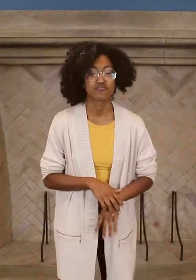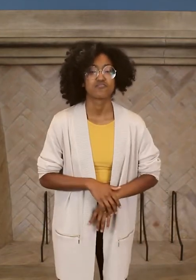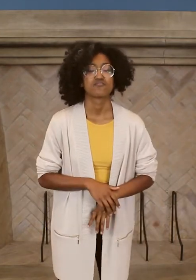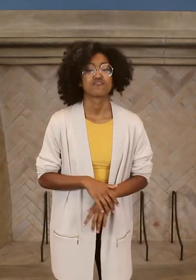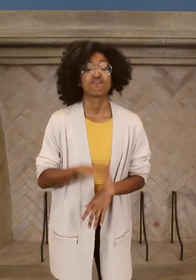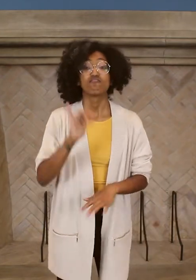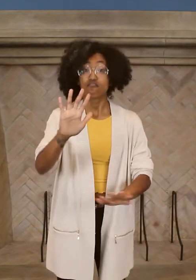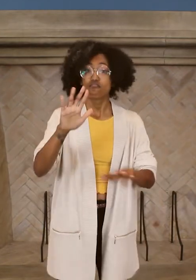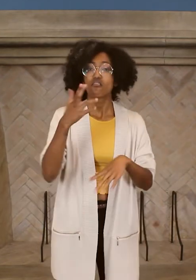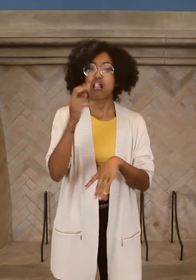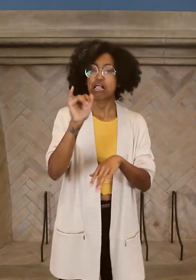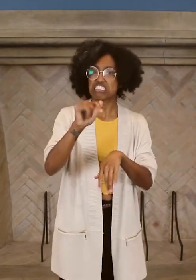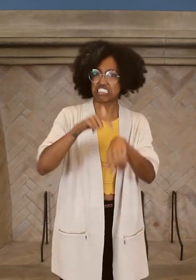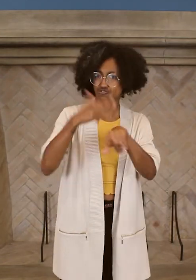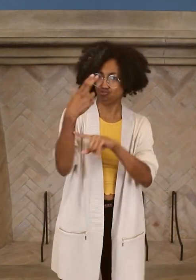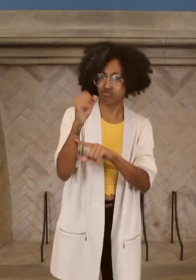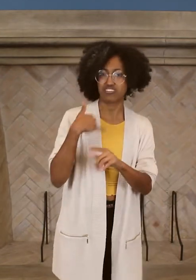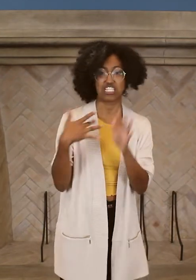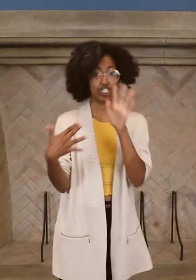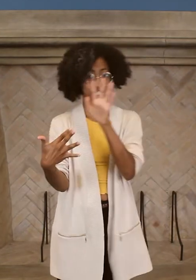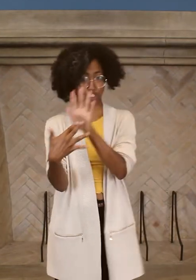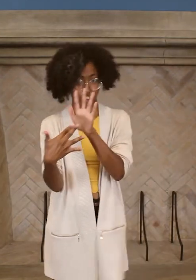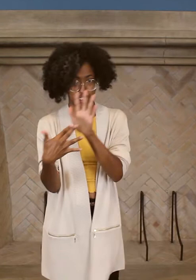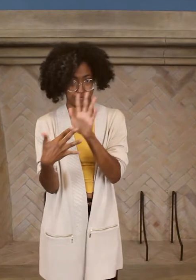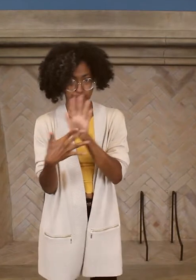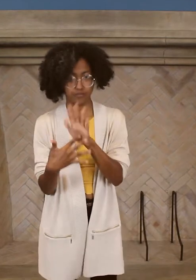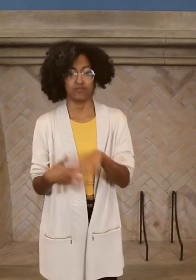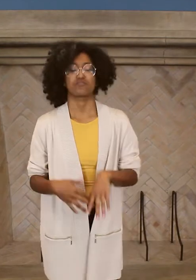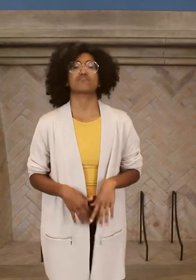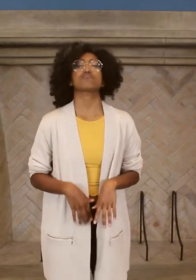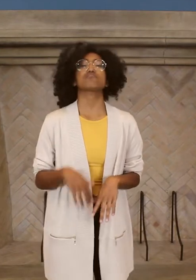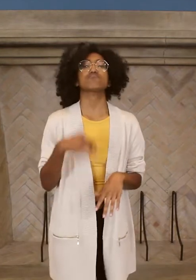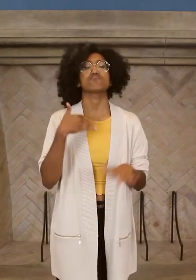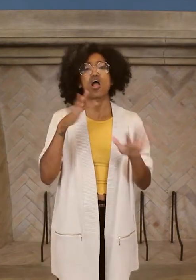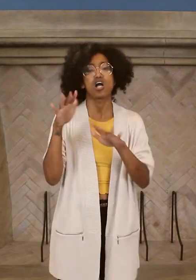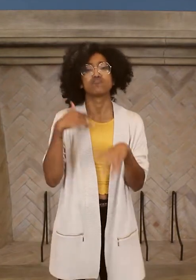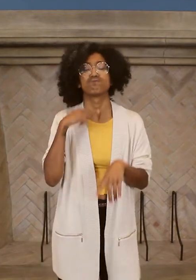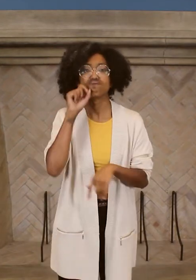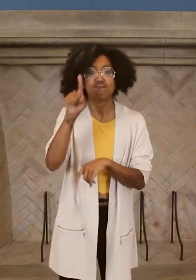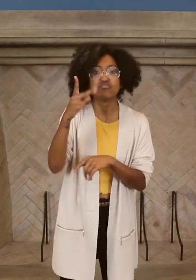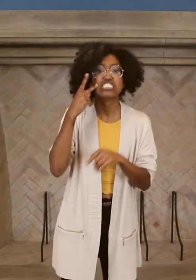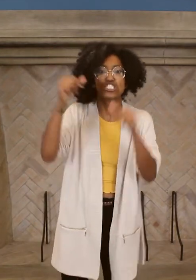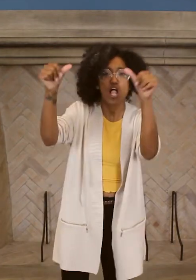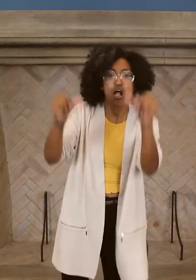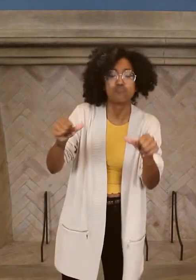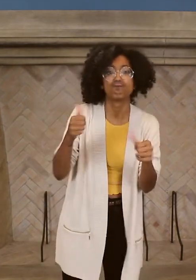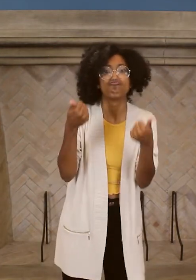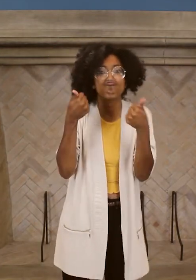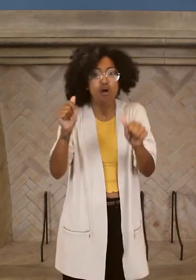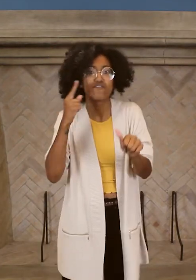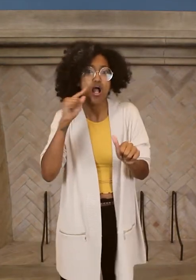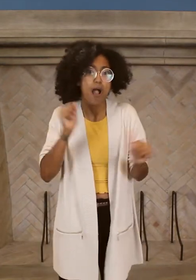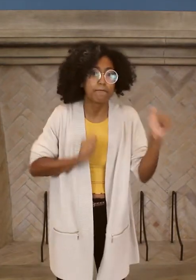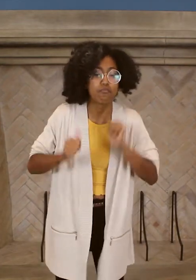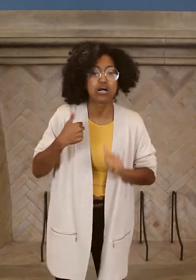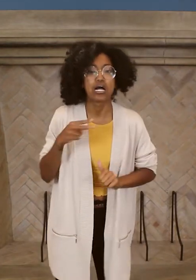Wow, it really impacted me. And at that time, when I was a junior, I saw a